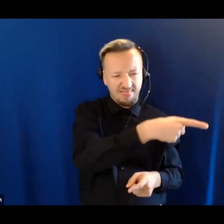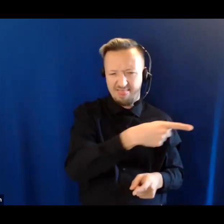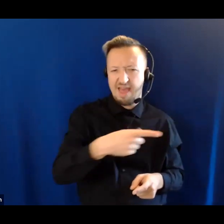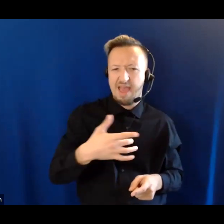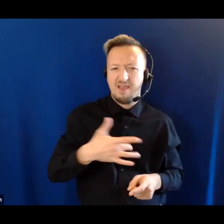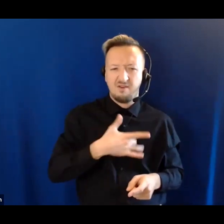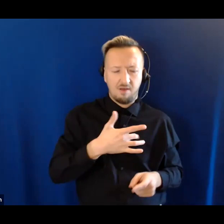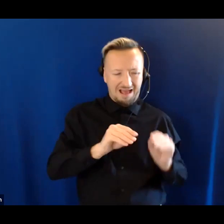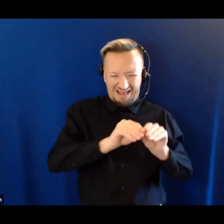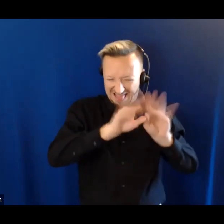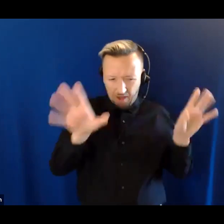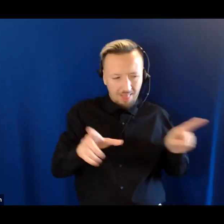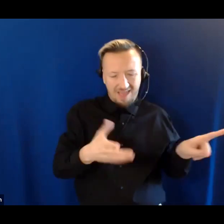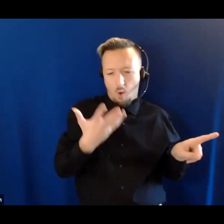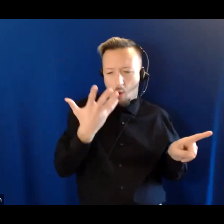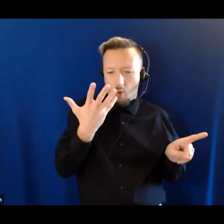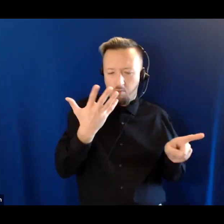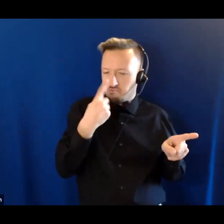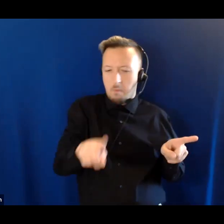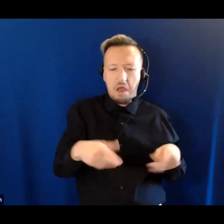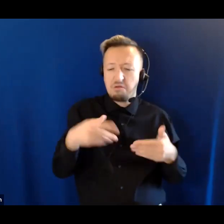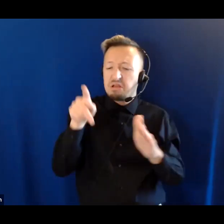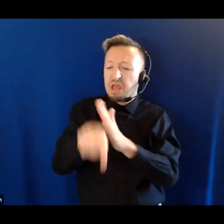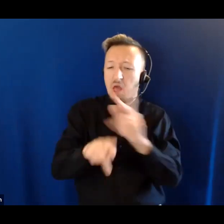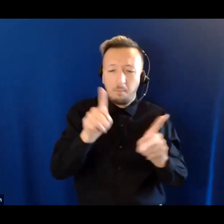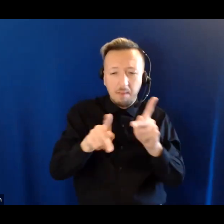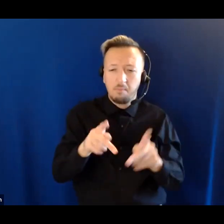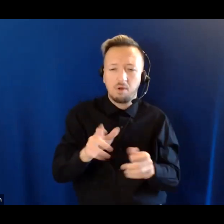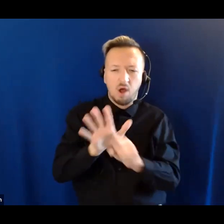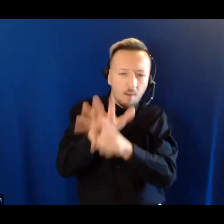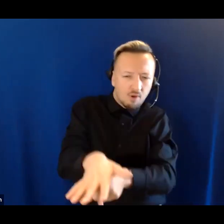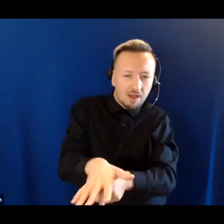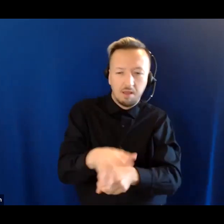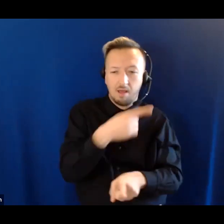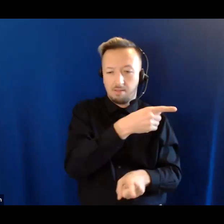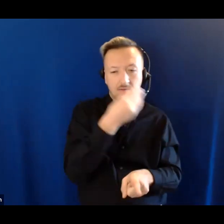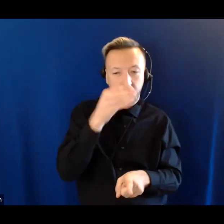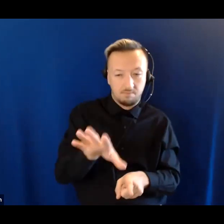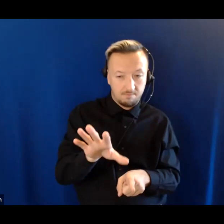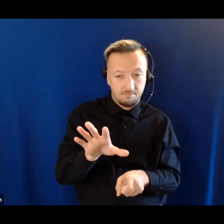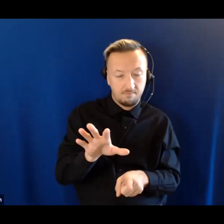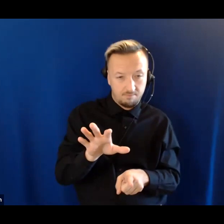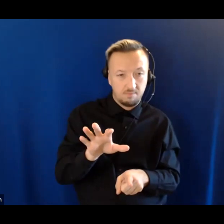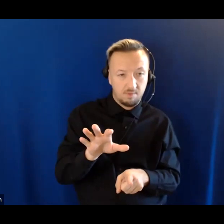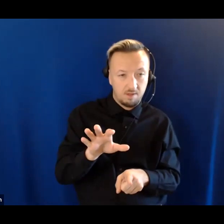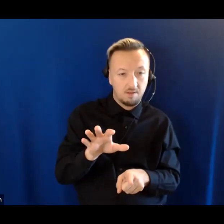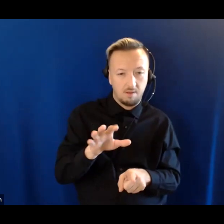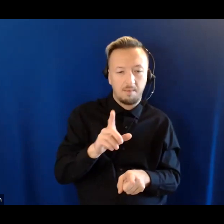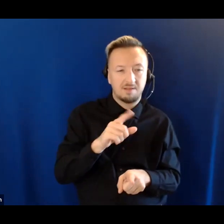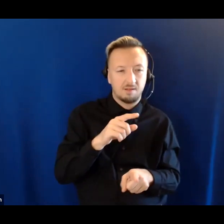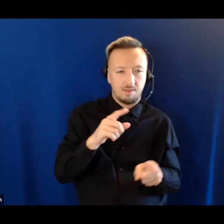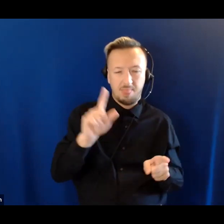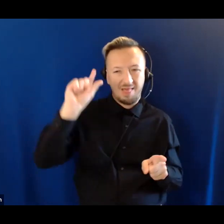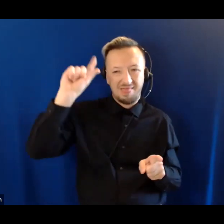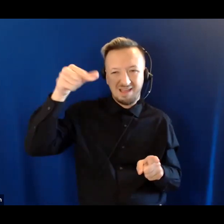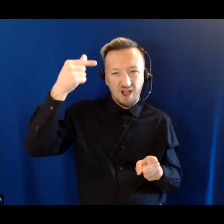oppressing us. And it feels like as a movement, we also need to be clear in that and be real with what we have. The government is never going